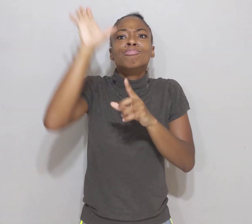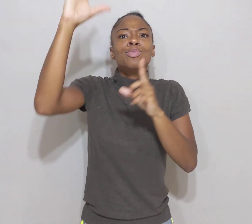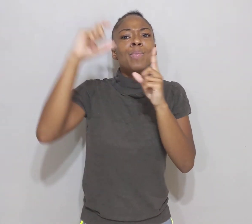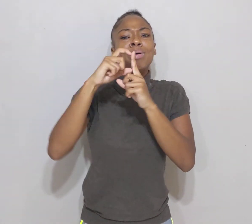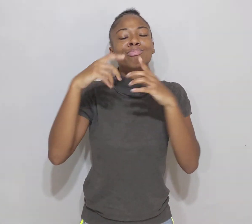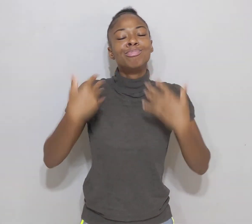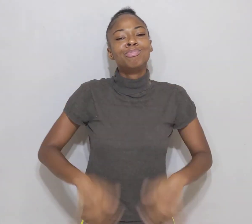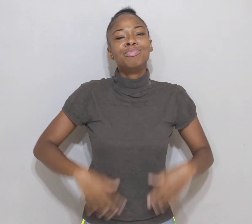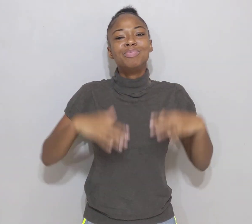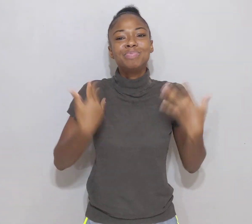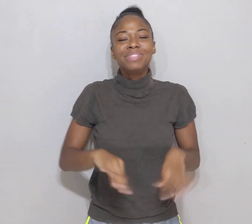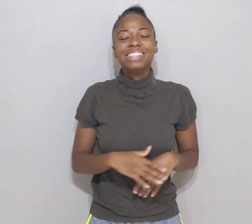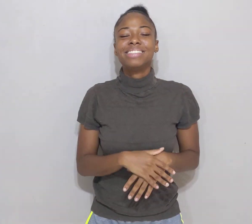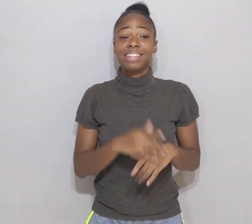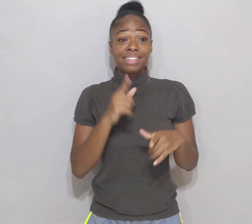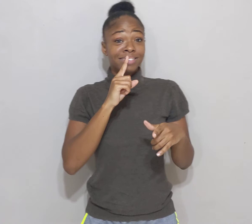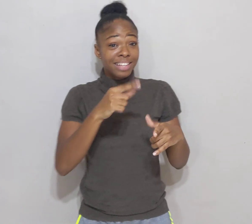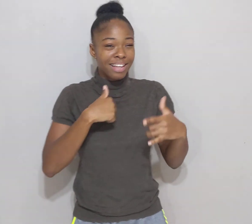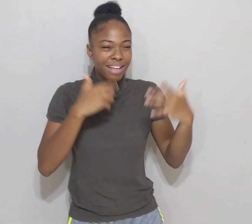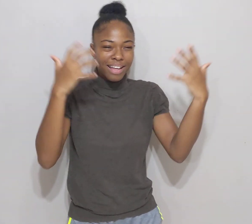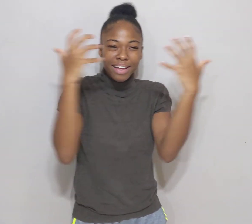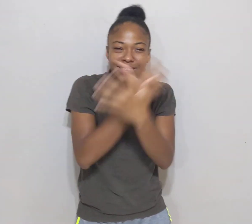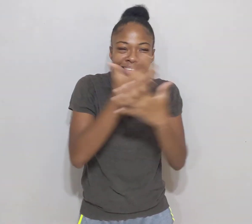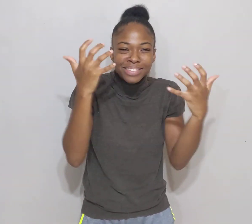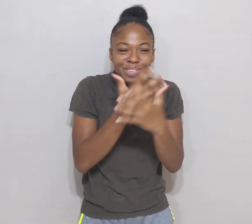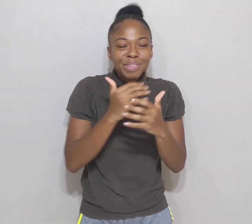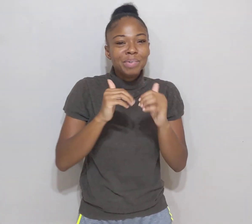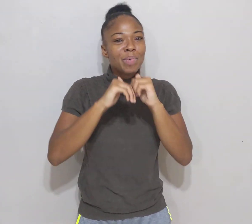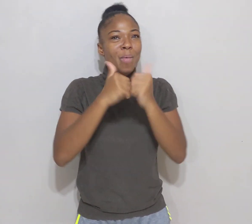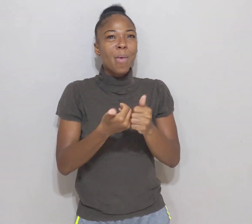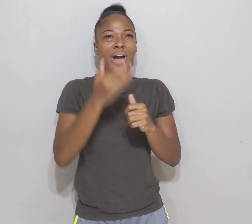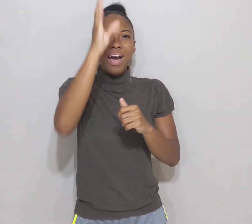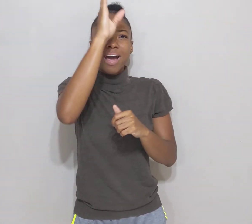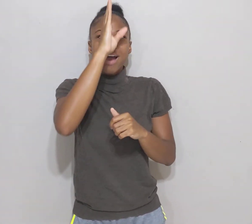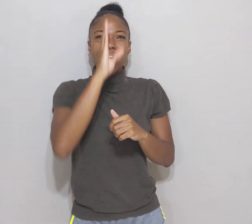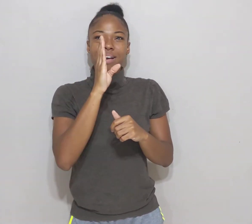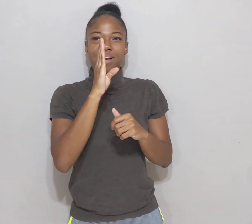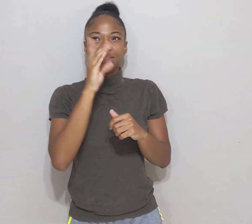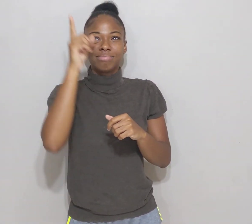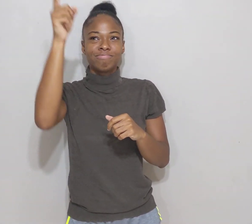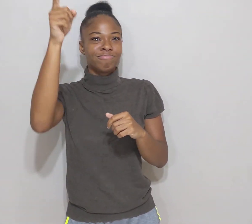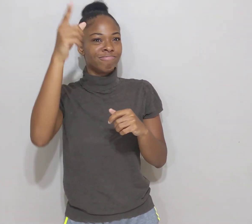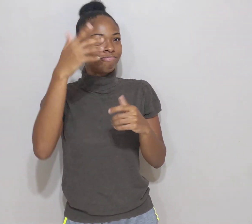time. But it was really incredible how he had all that time to share God's word.